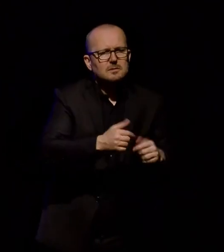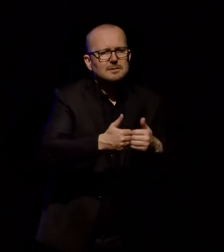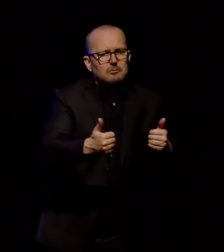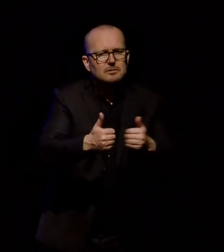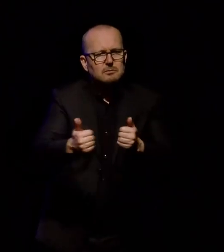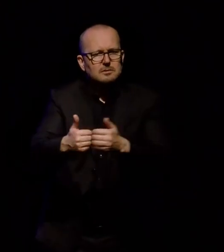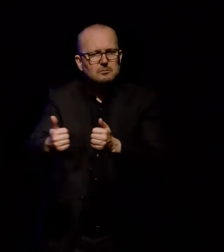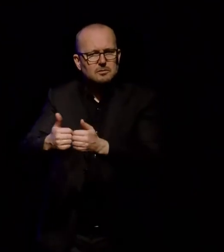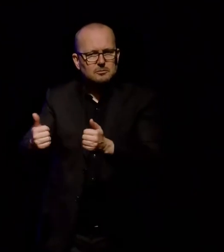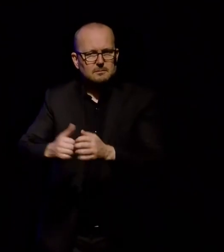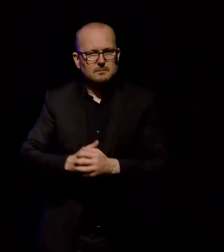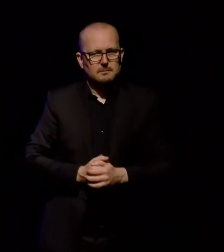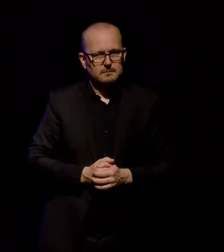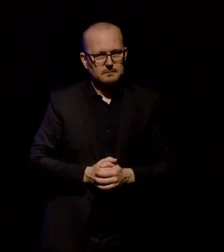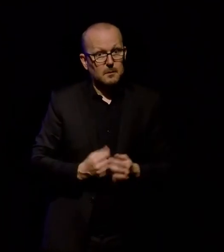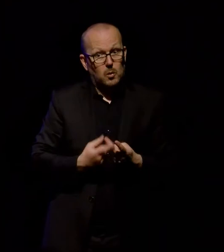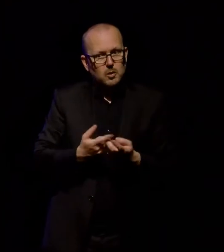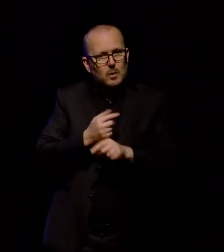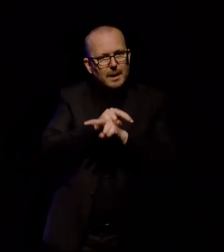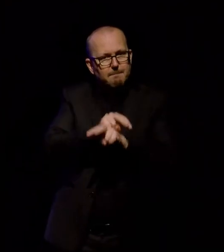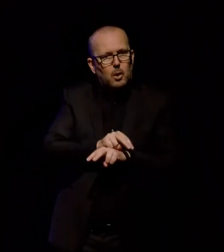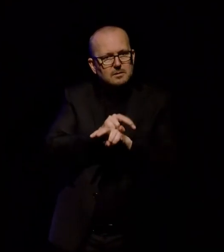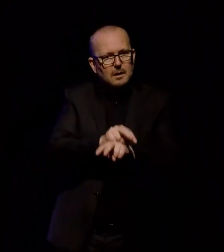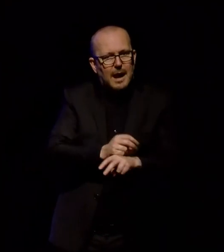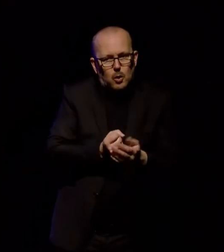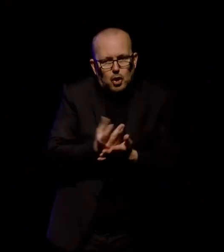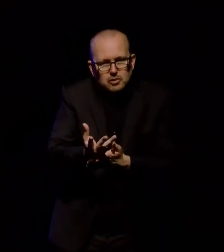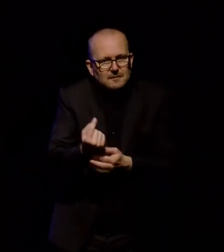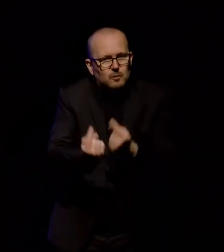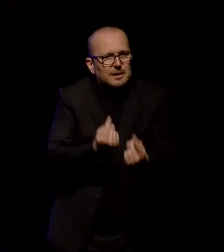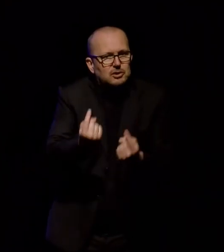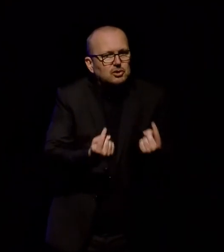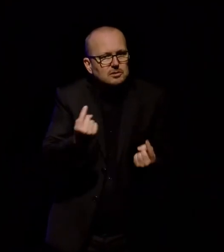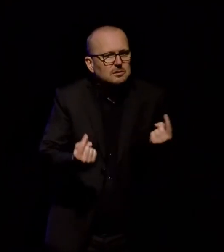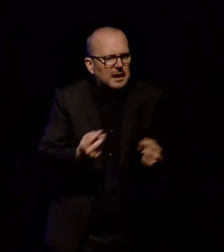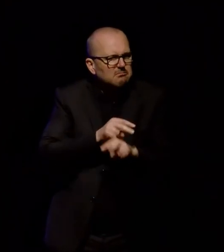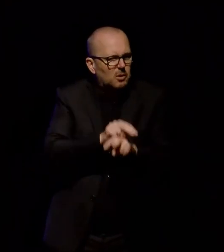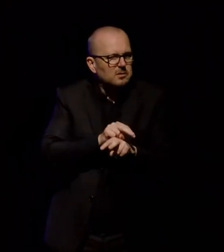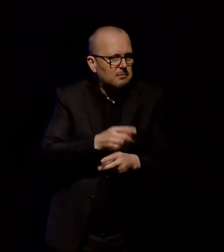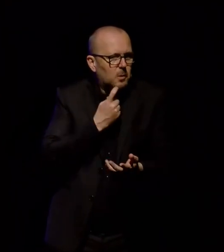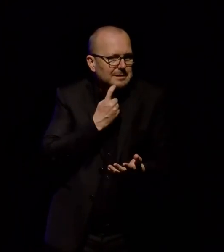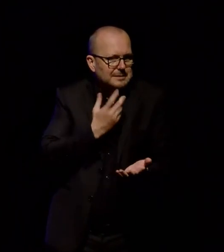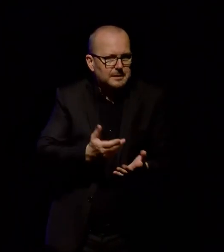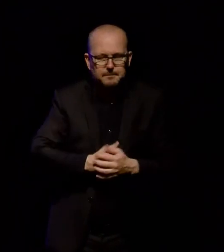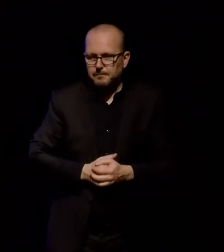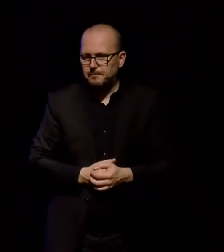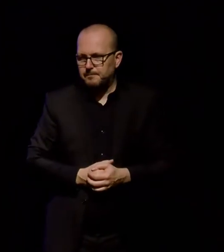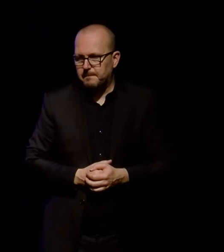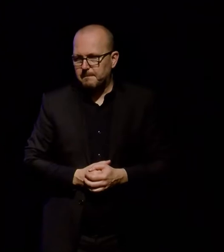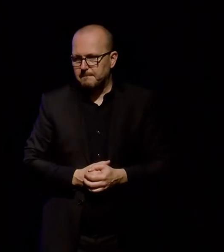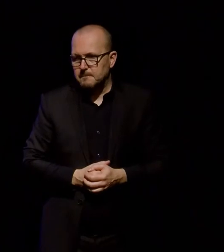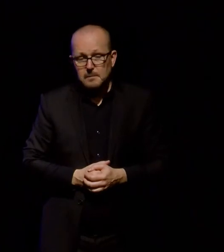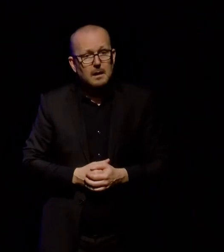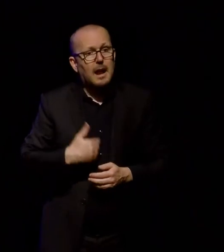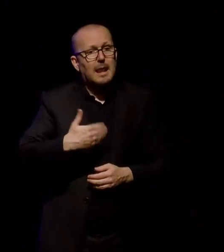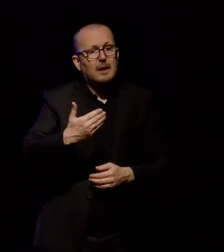digital storage footprints and costs more easily. And in the future, we can grow our digital storage effectively by going horizontally, just